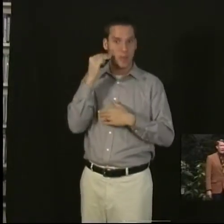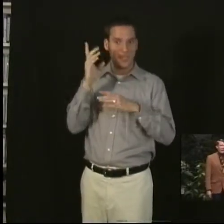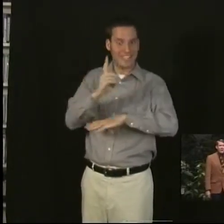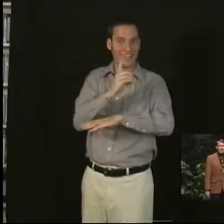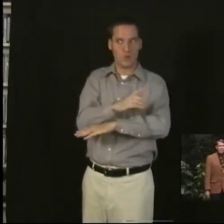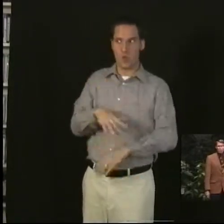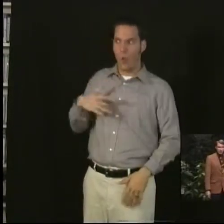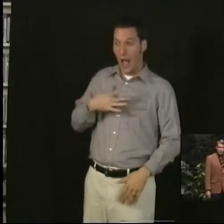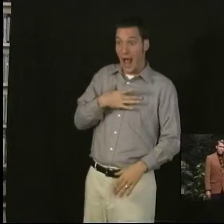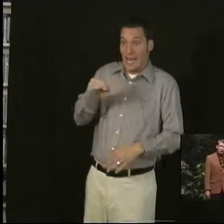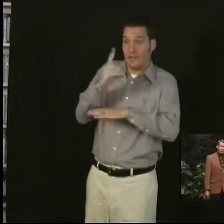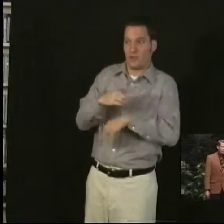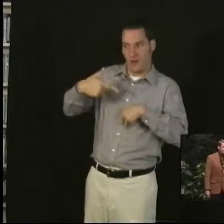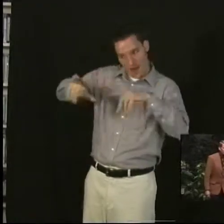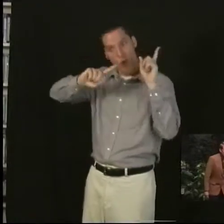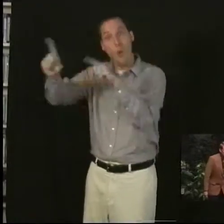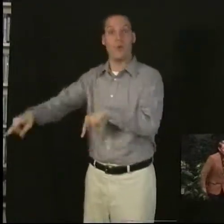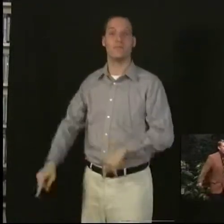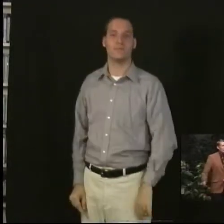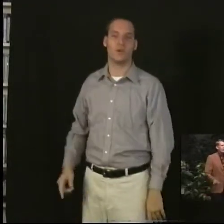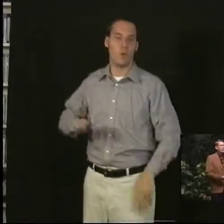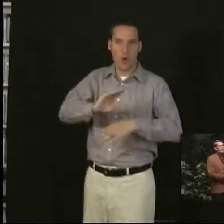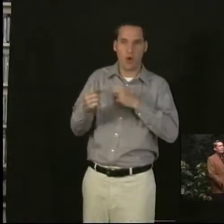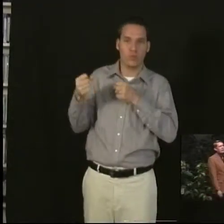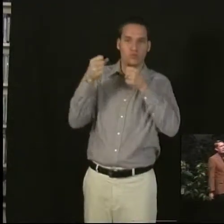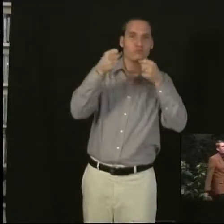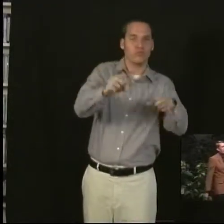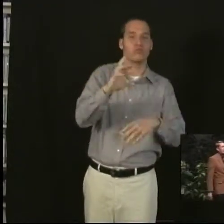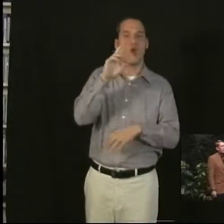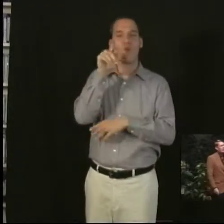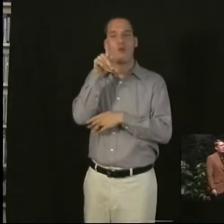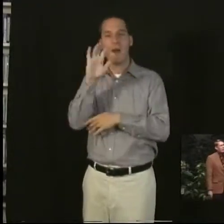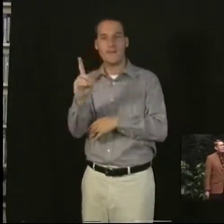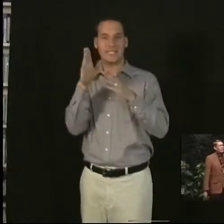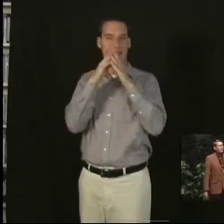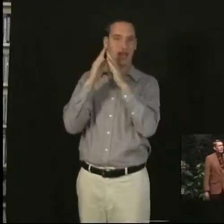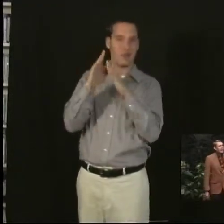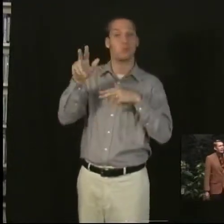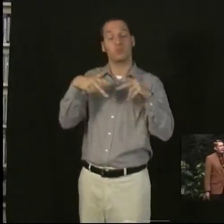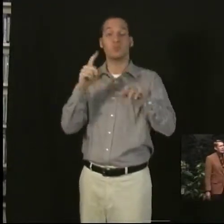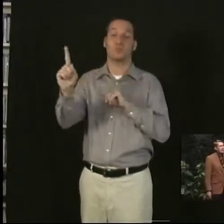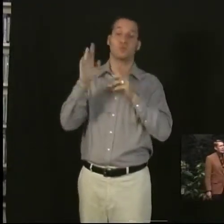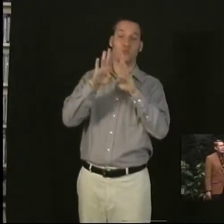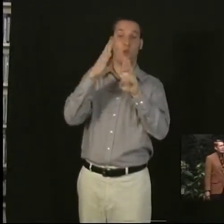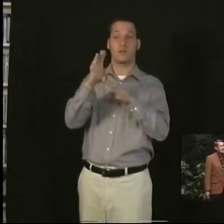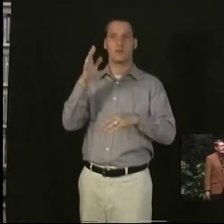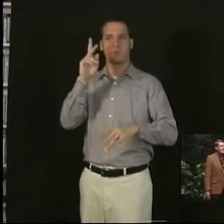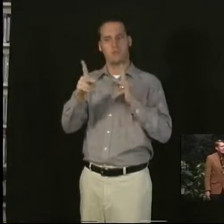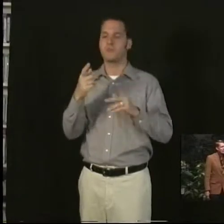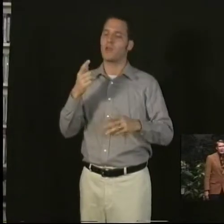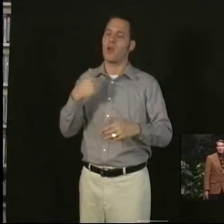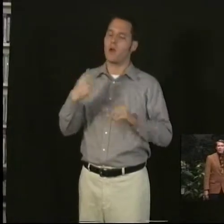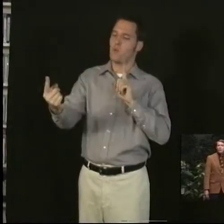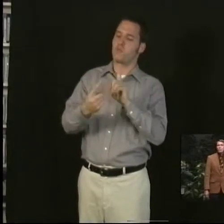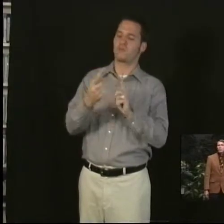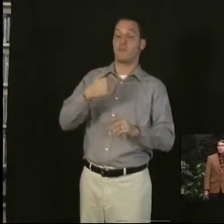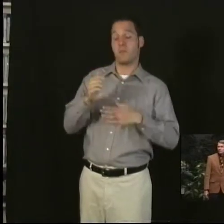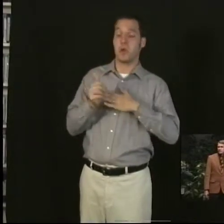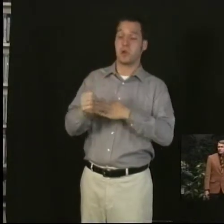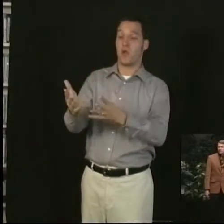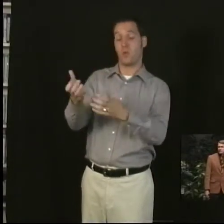"Man, I like dinosaurs. Let's go." So we all drove down to Rapid City. We walked in the door, and this old fellow met us at the door, and he said, "Folks, I'm a guide here. Would you like me to